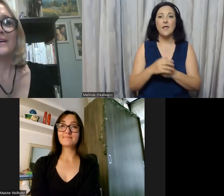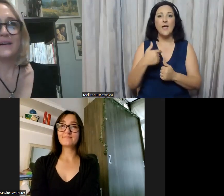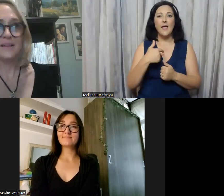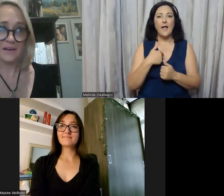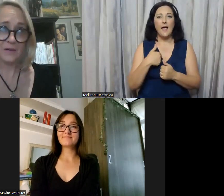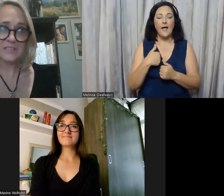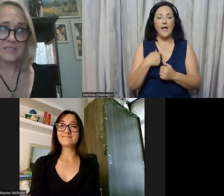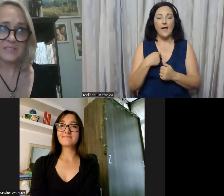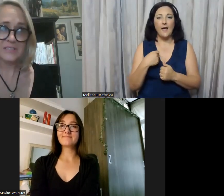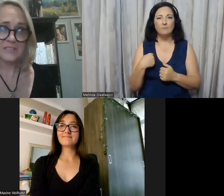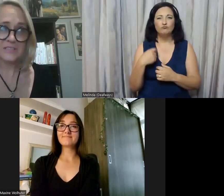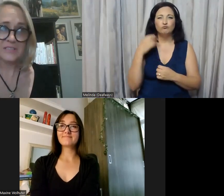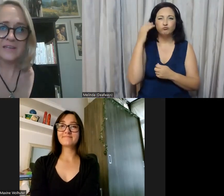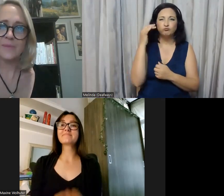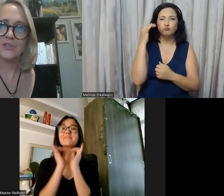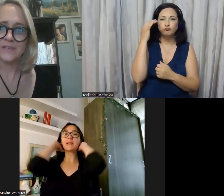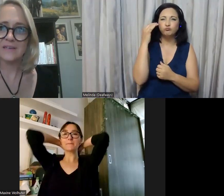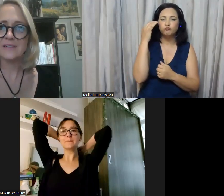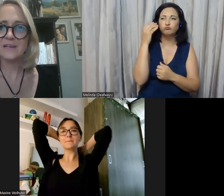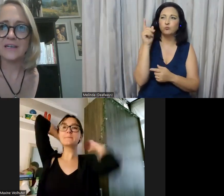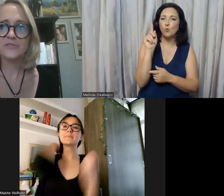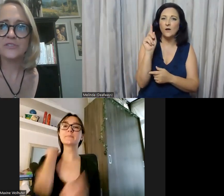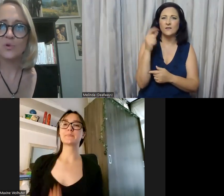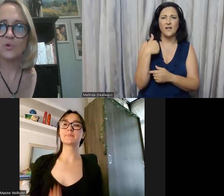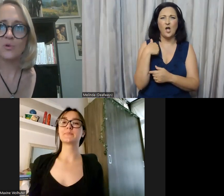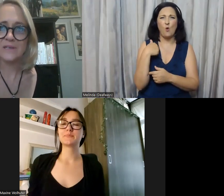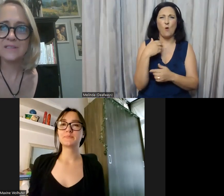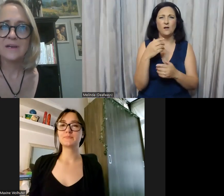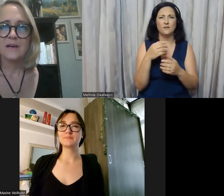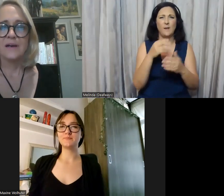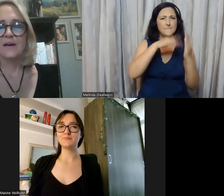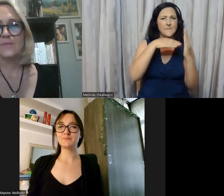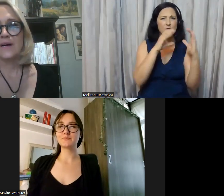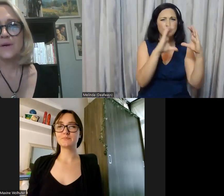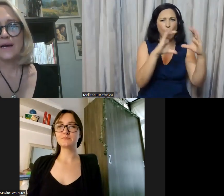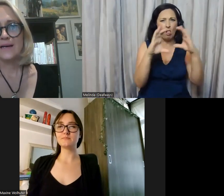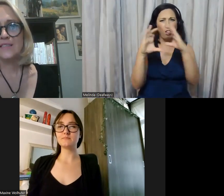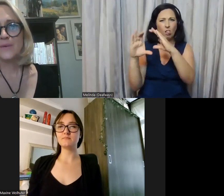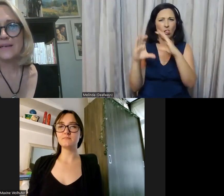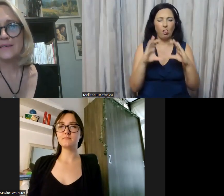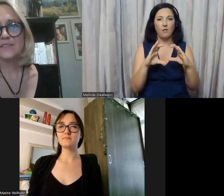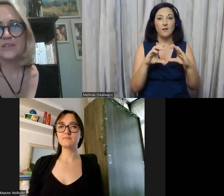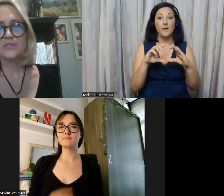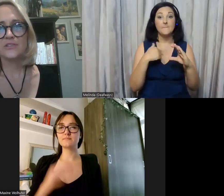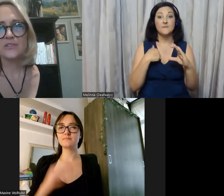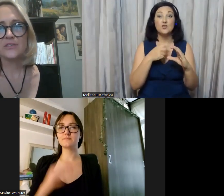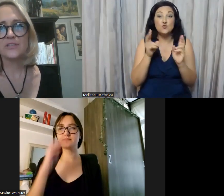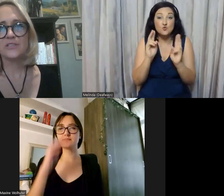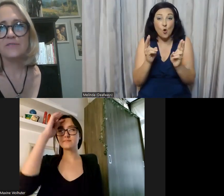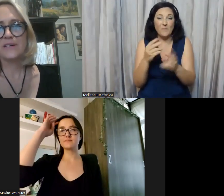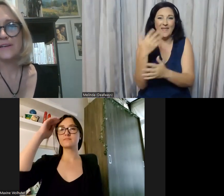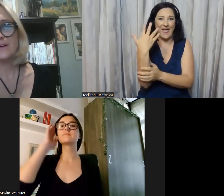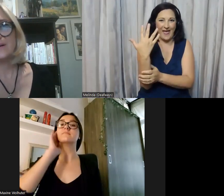I was thinking about doing a range of small works, and my hand paintings are usually